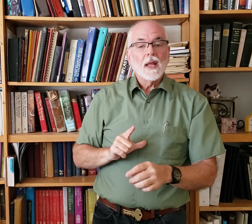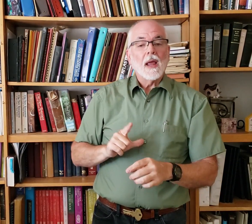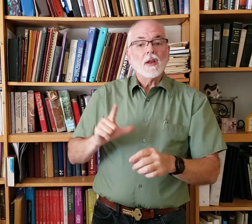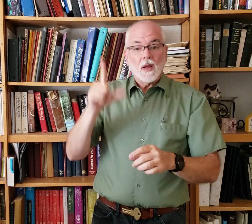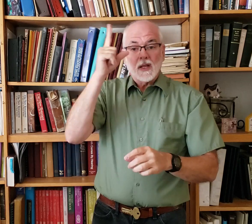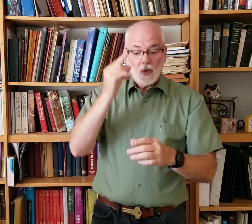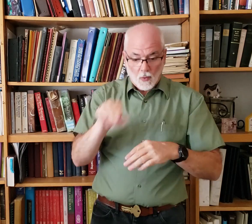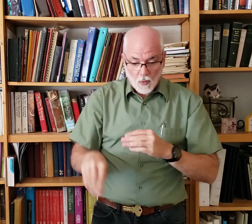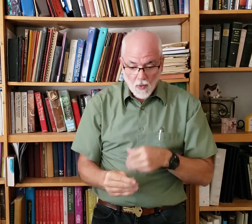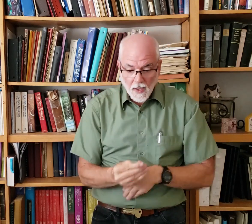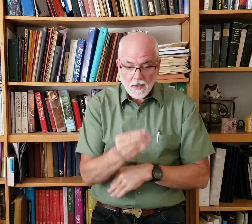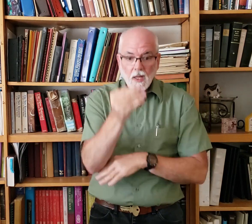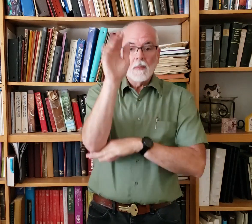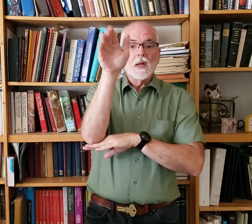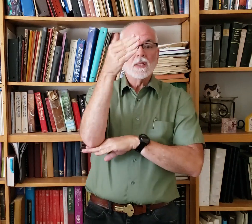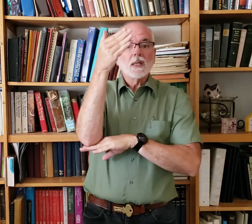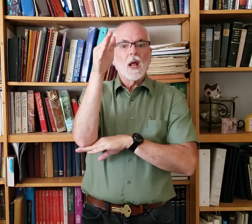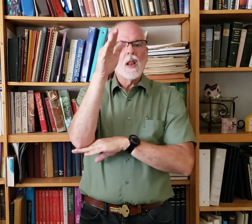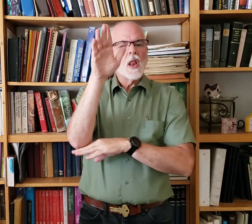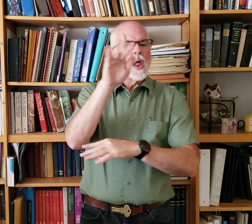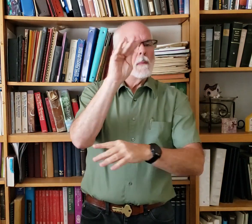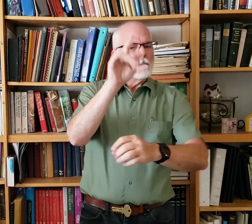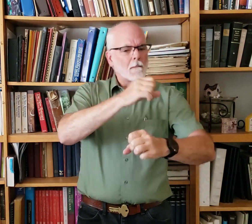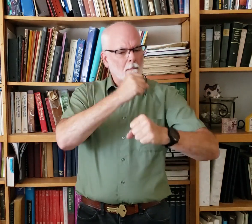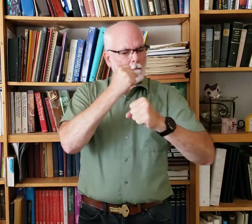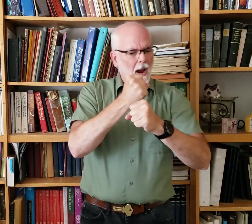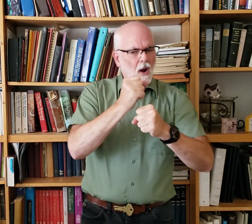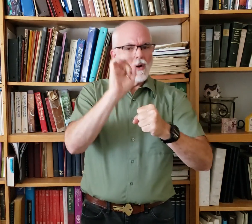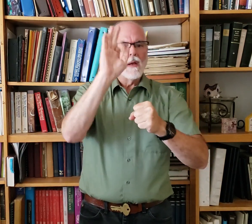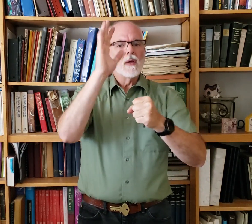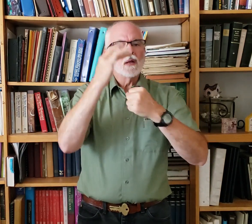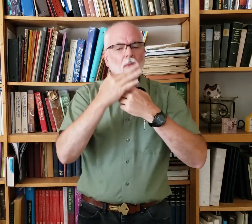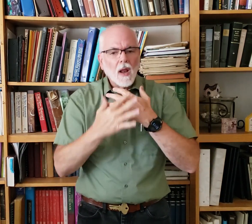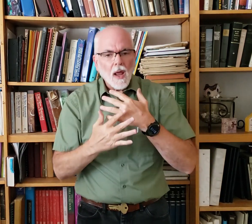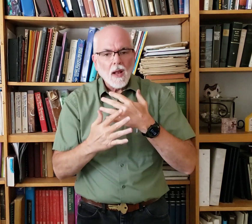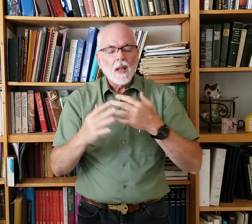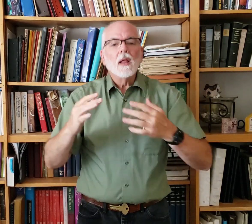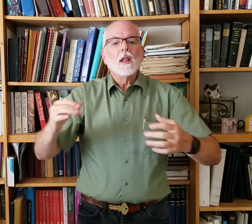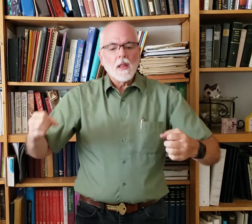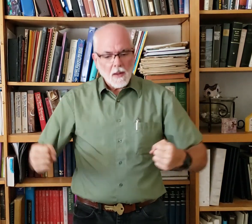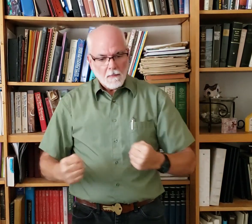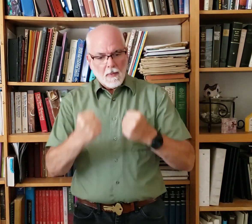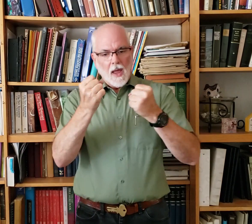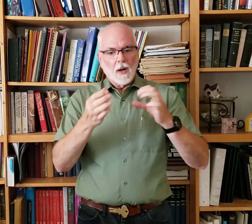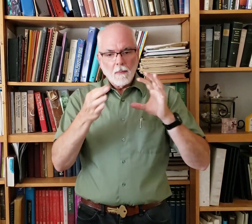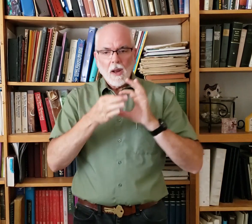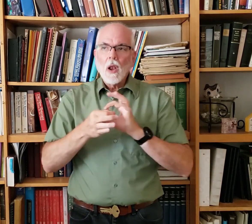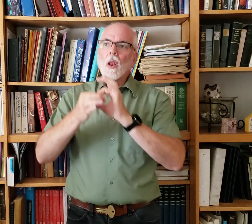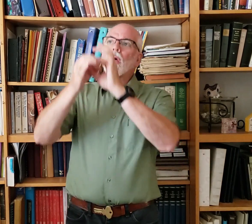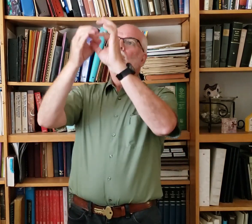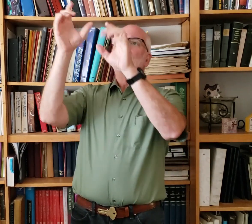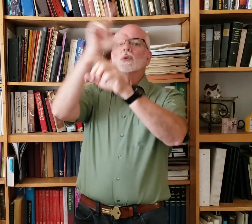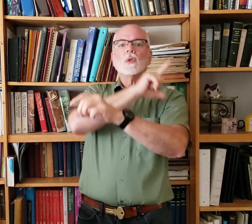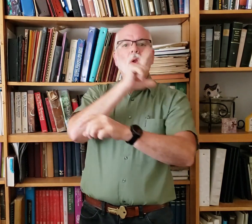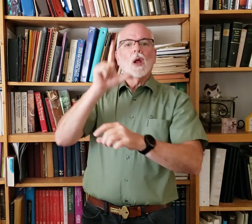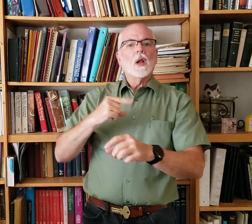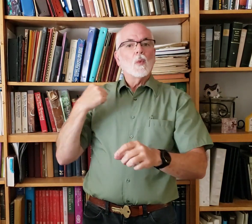raised up a standard, the power of his blood. The battle belongs to the Lord. And